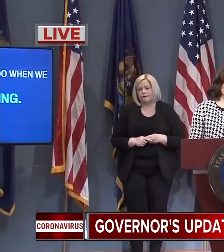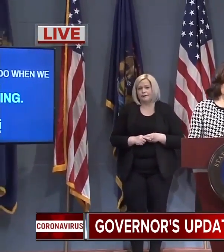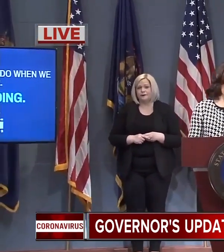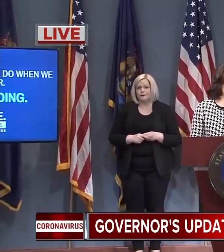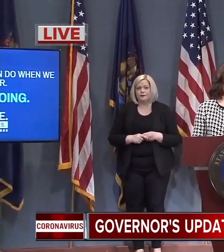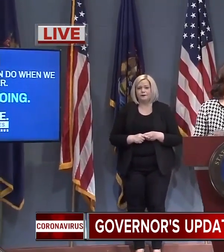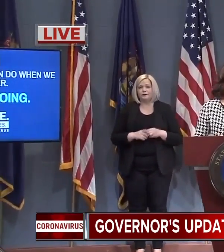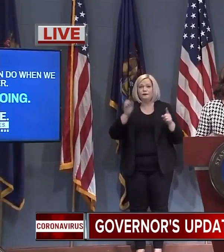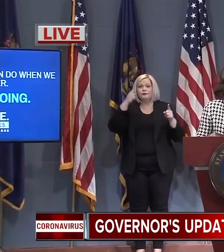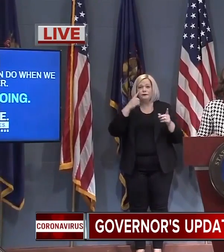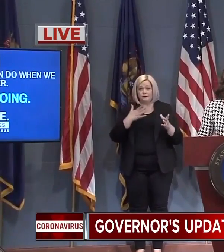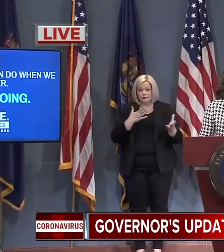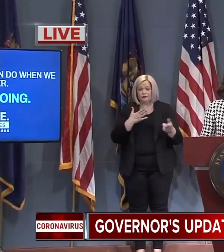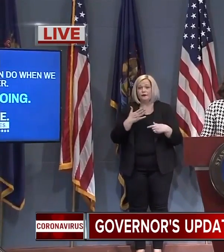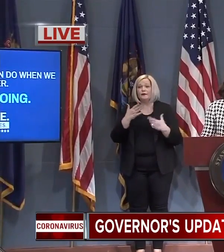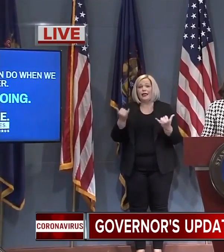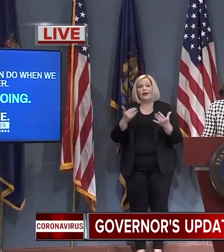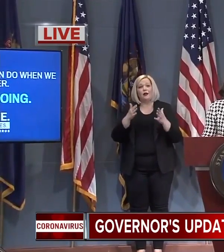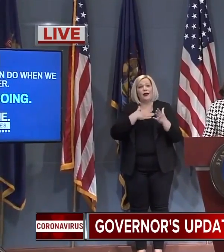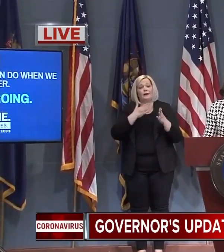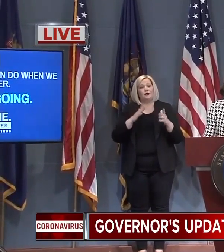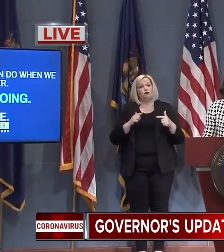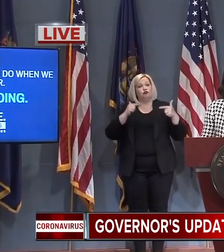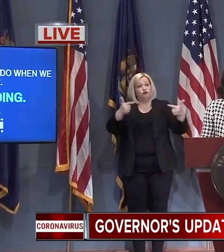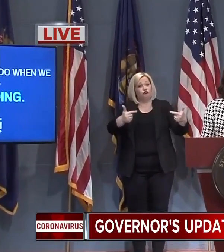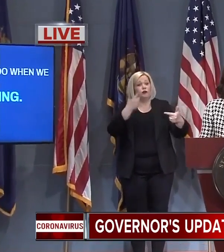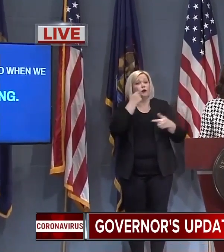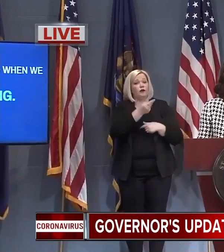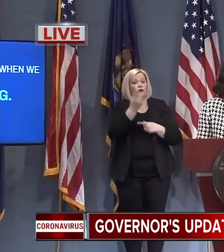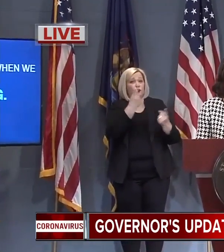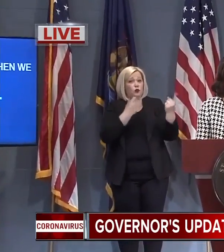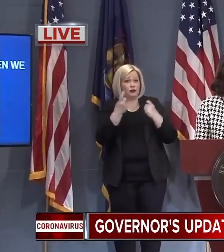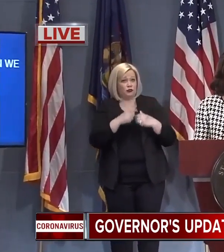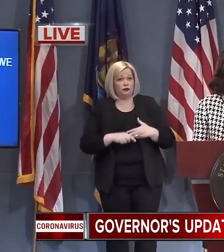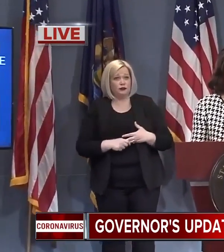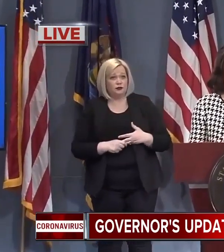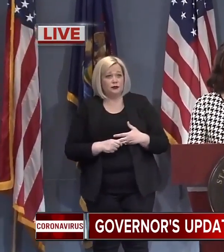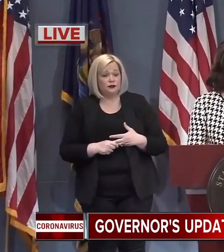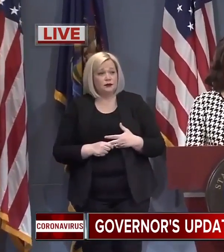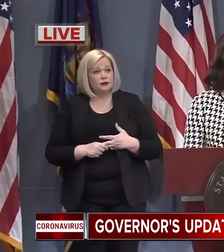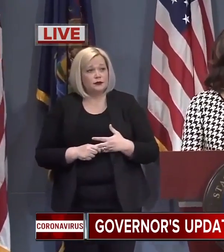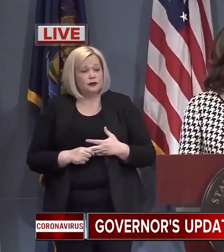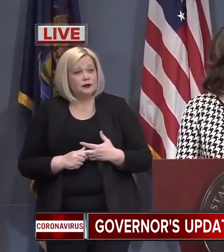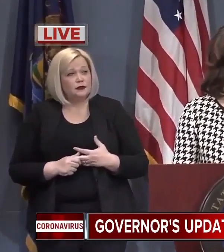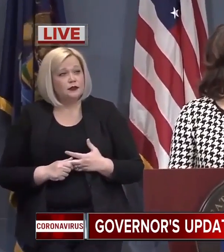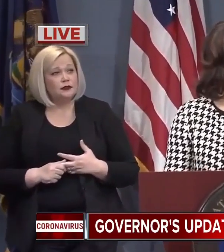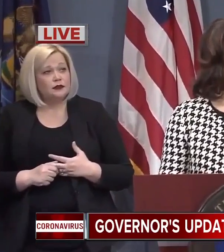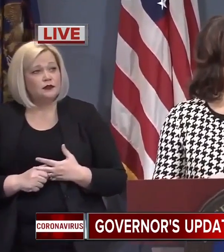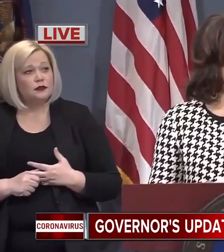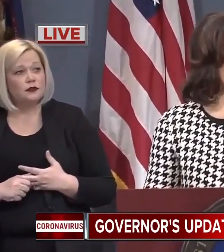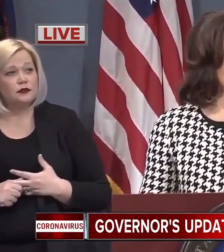All right, with that, happy to open it up for a few questions from the press.